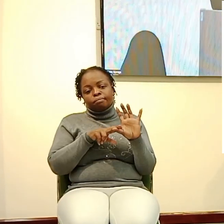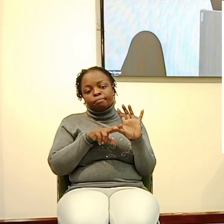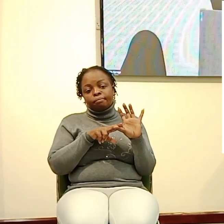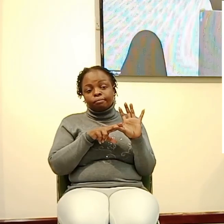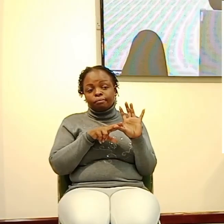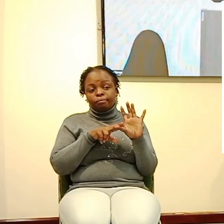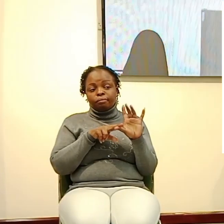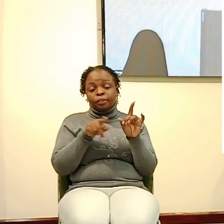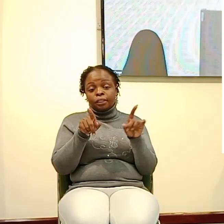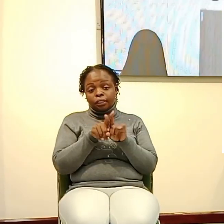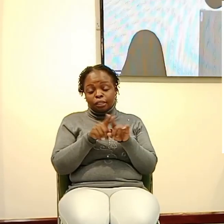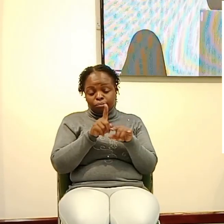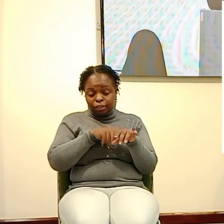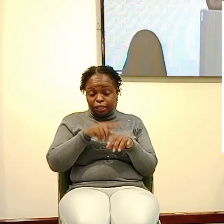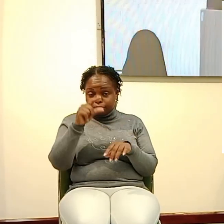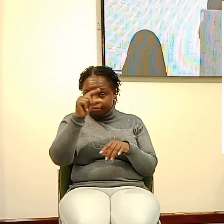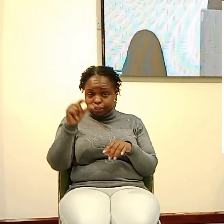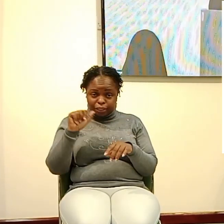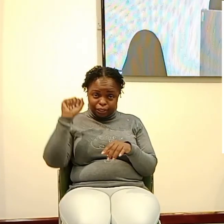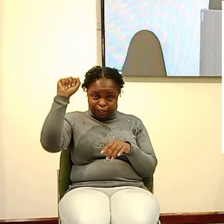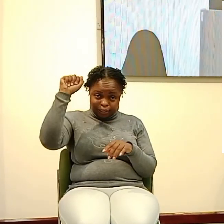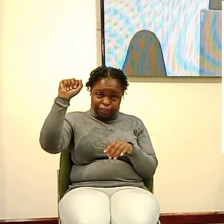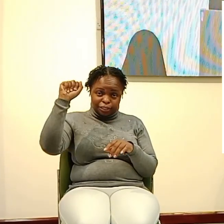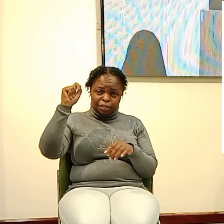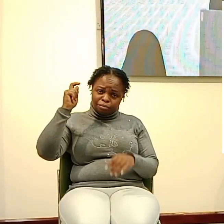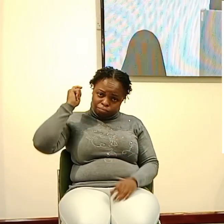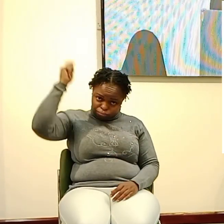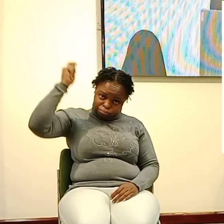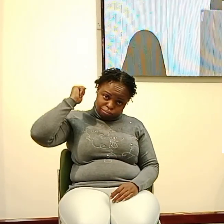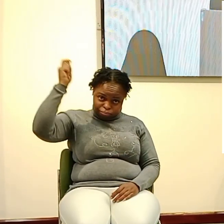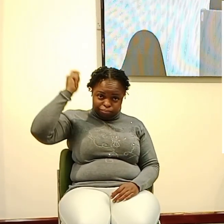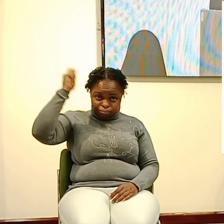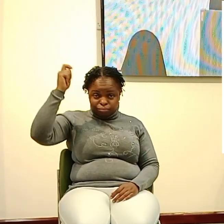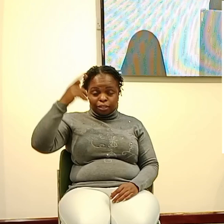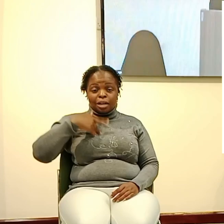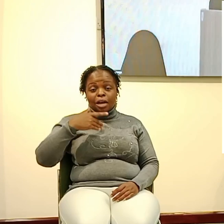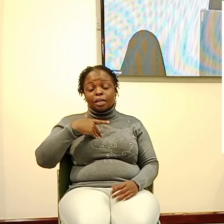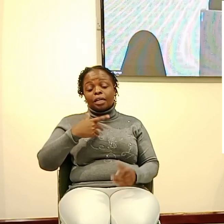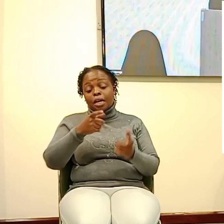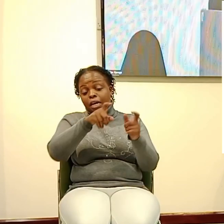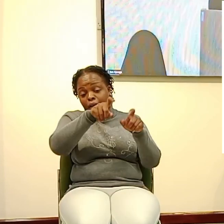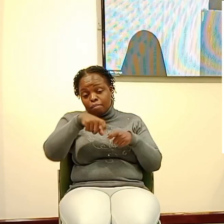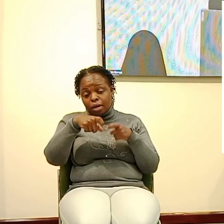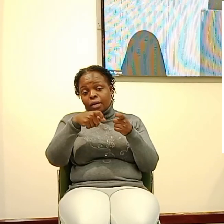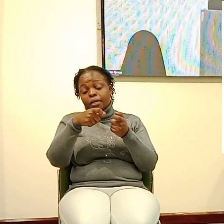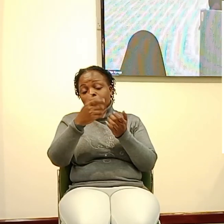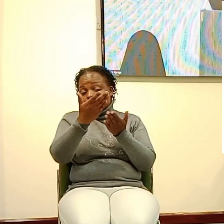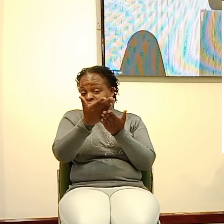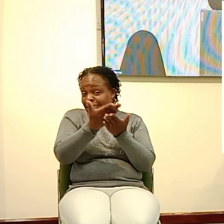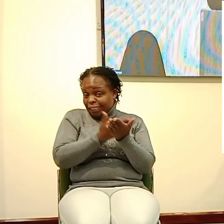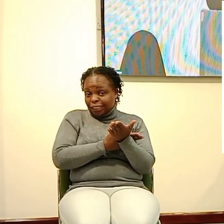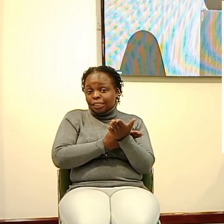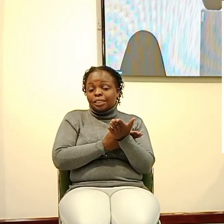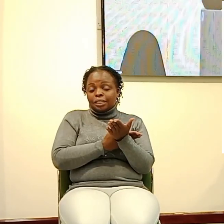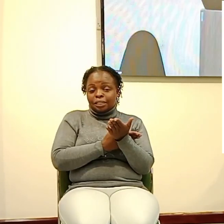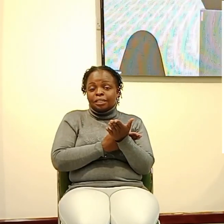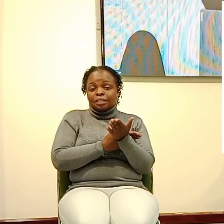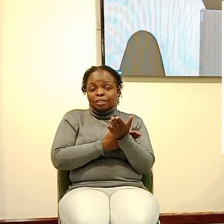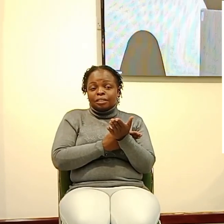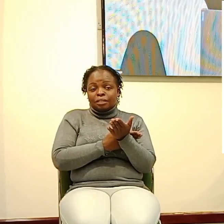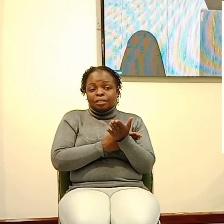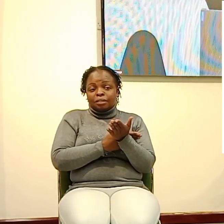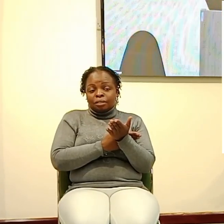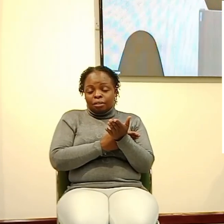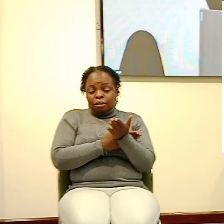Oh, even when the Gen Z were doing their protests and they had the list of demands, one of the demands was scrap the